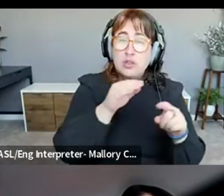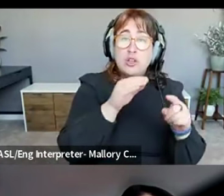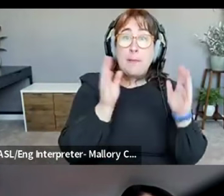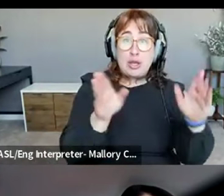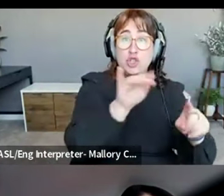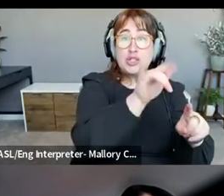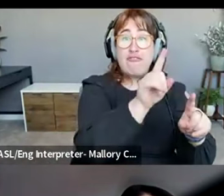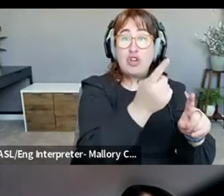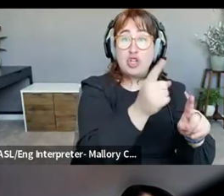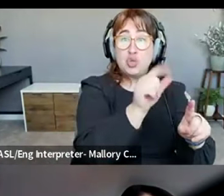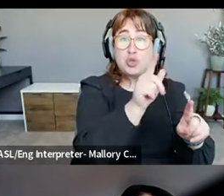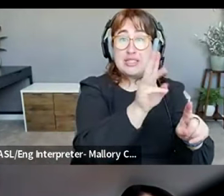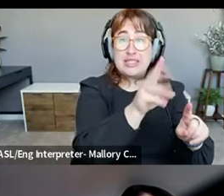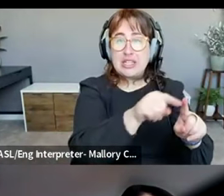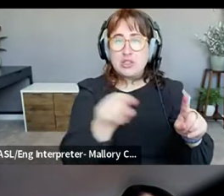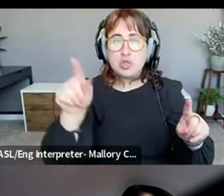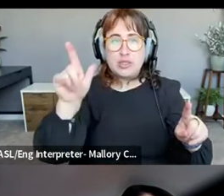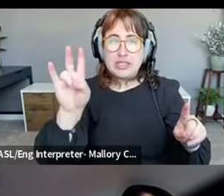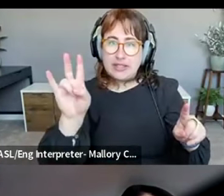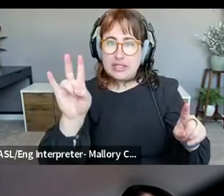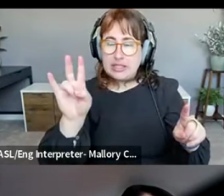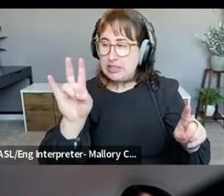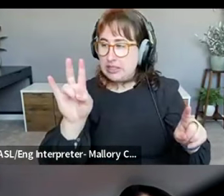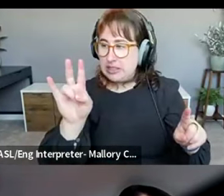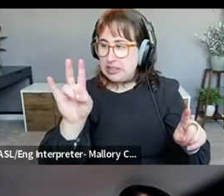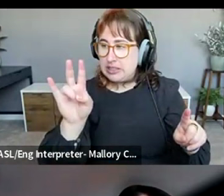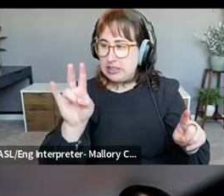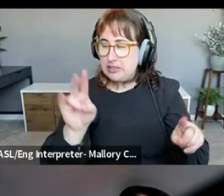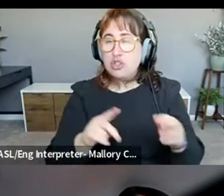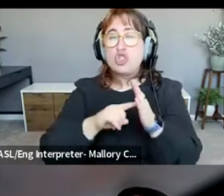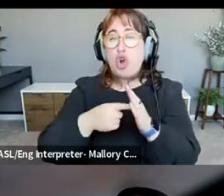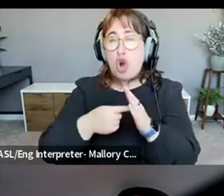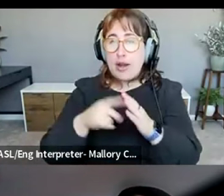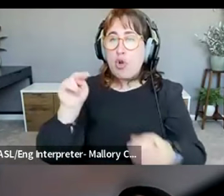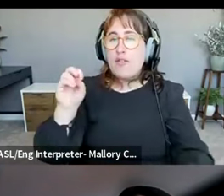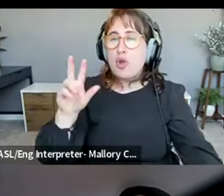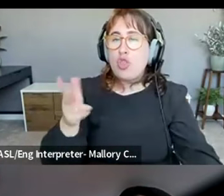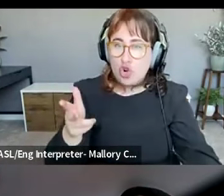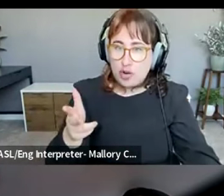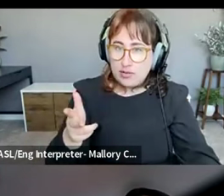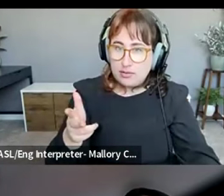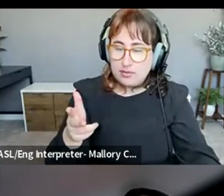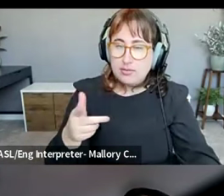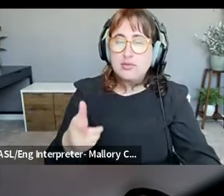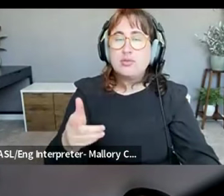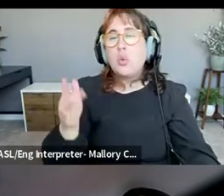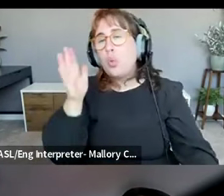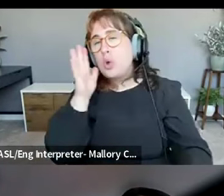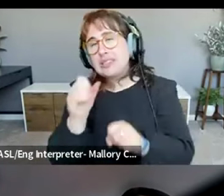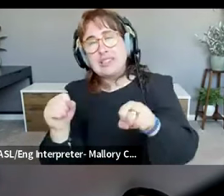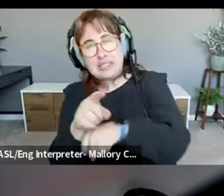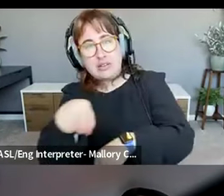1st of 2026 through 2027. So beginning November 3rd, you're going to receive a